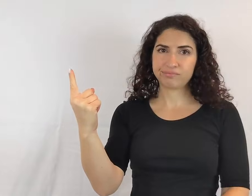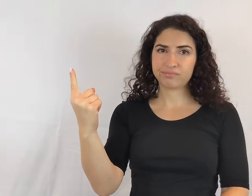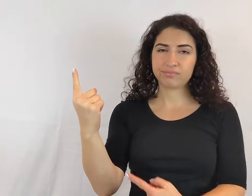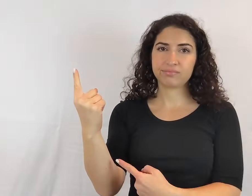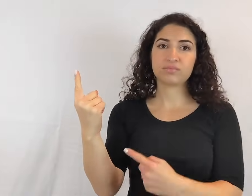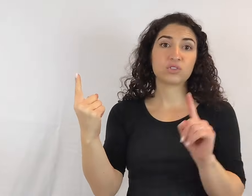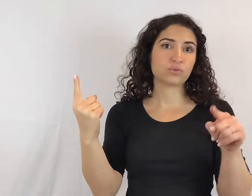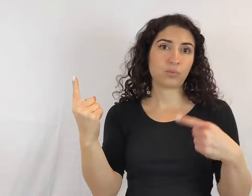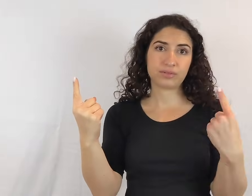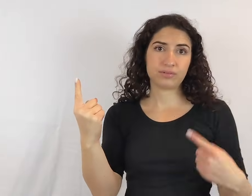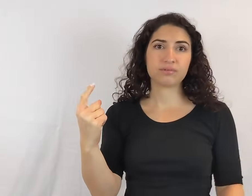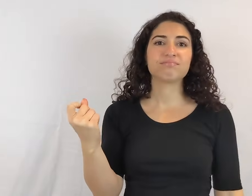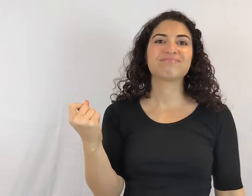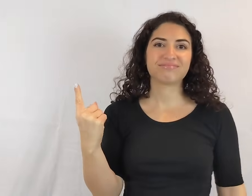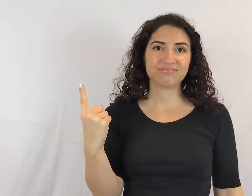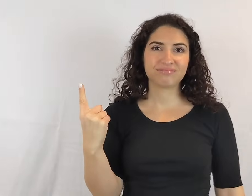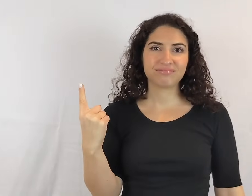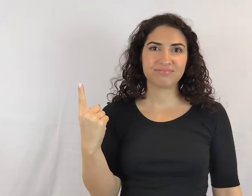11 once is fine.